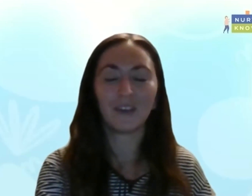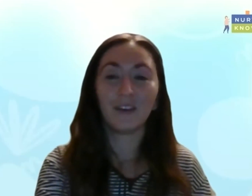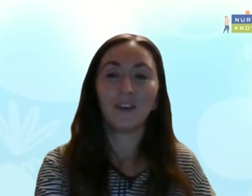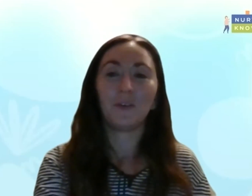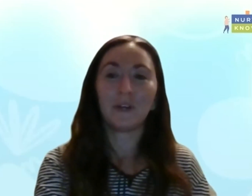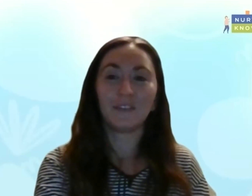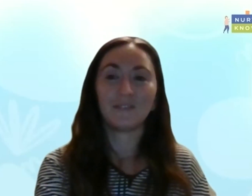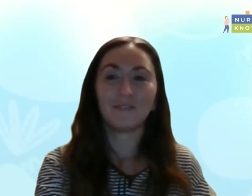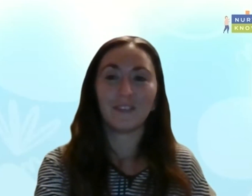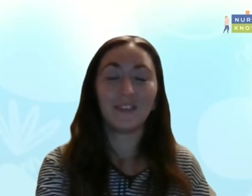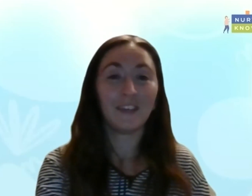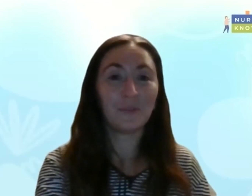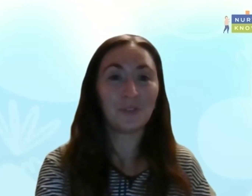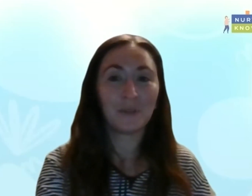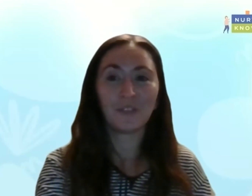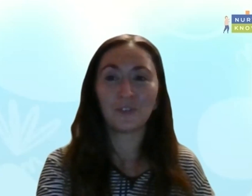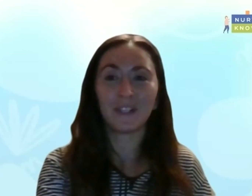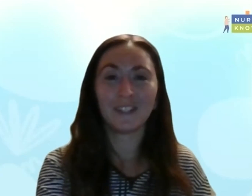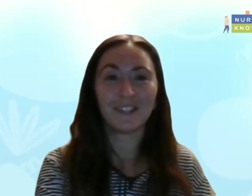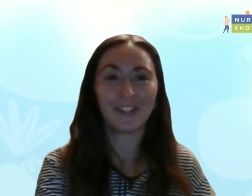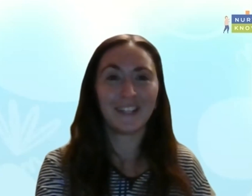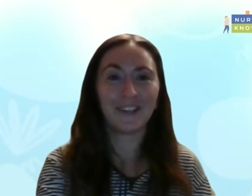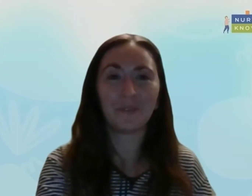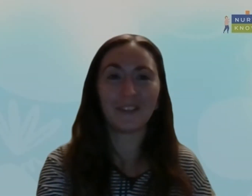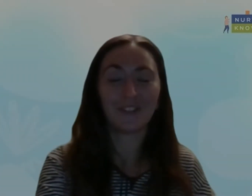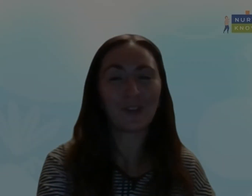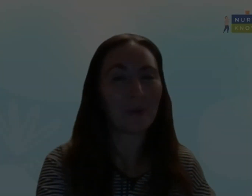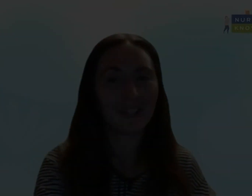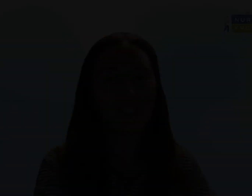Well, thank you so much for joining us, Ajani. We learned so much.